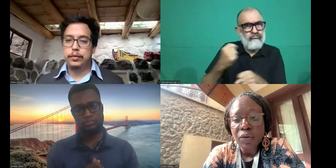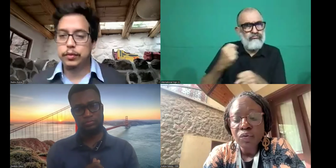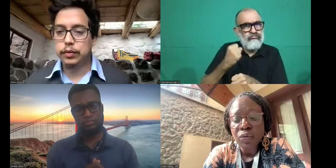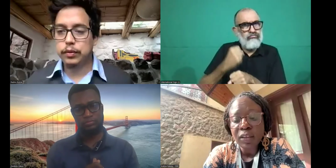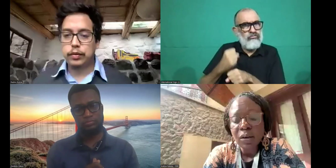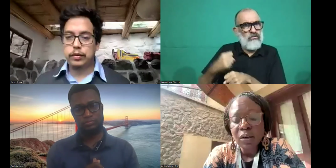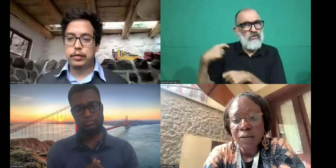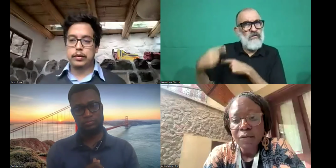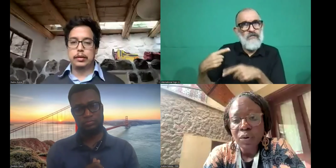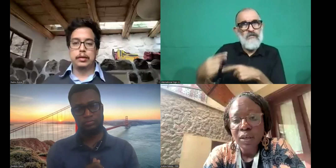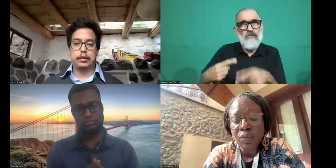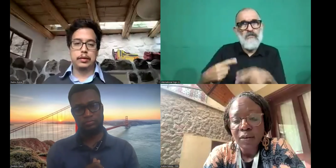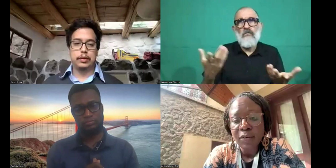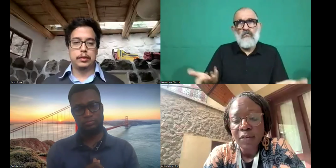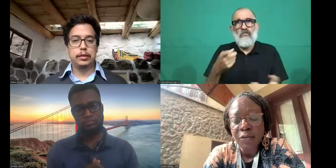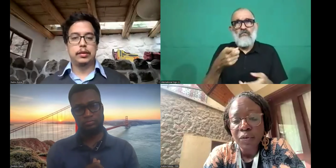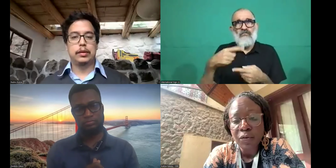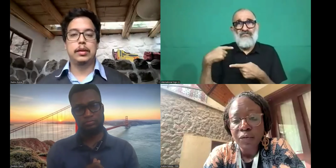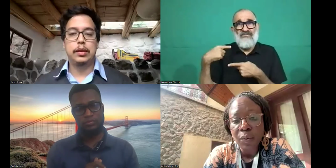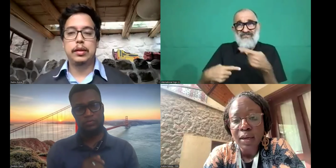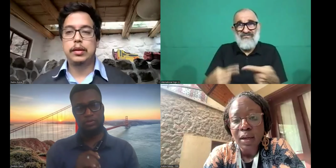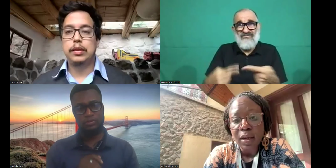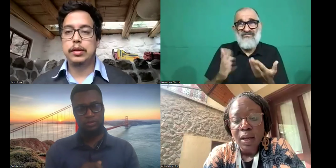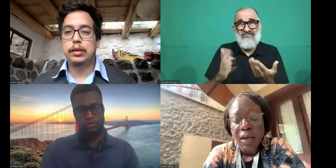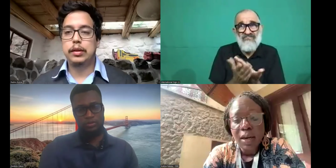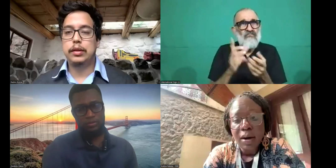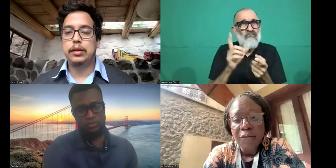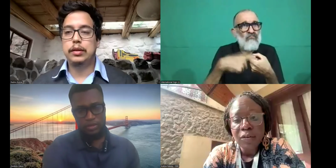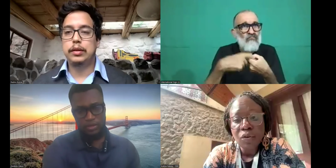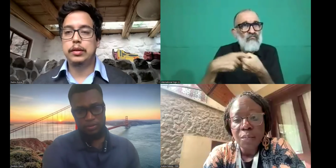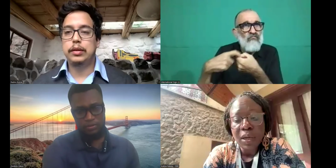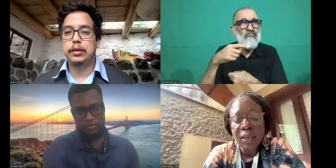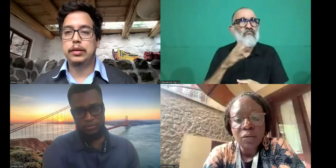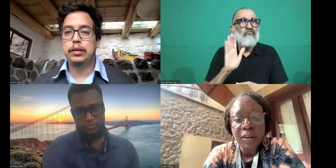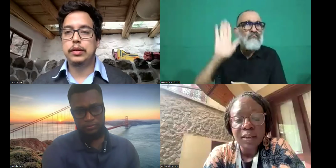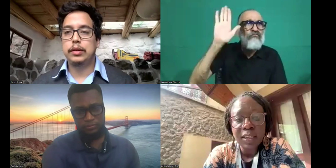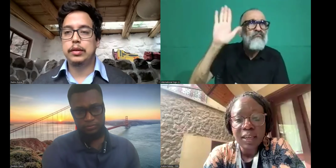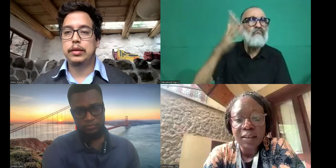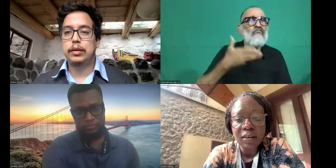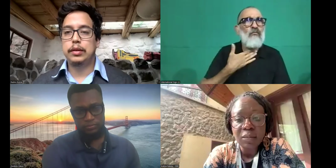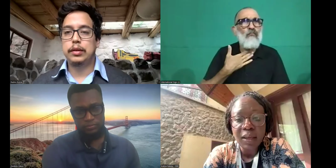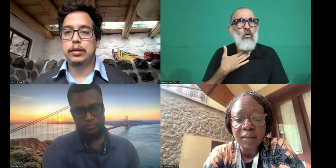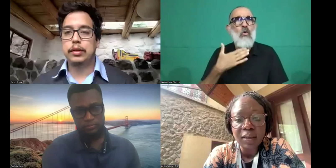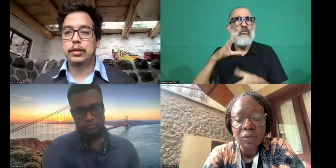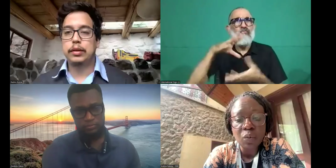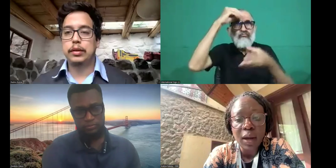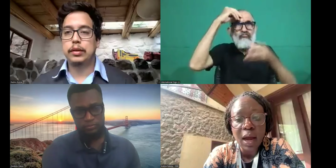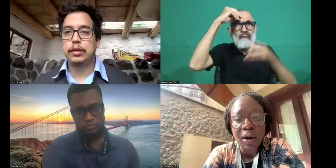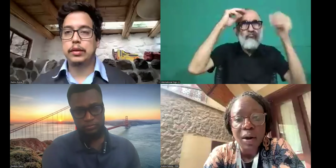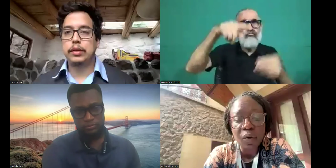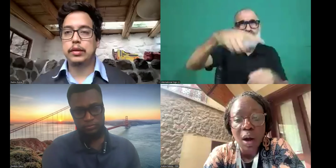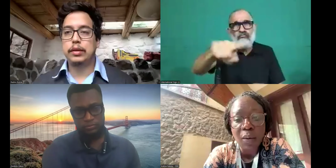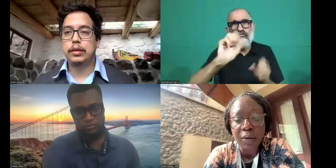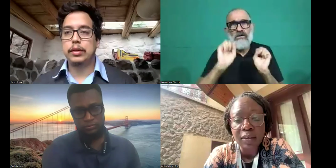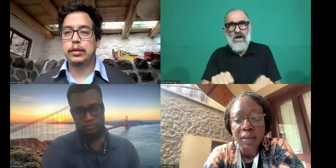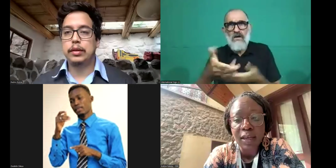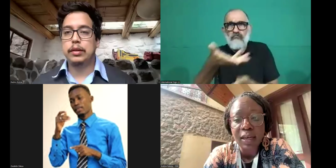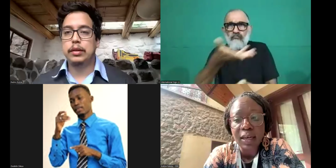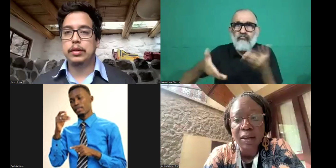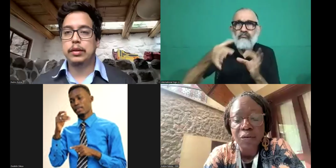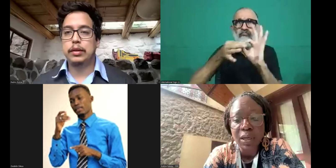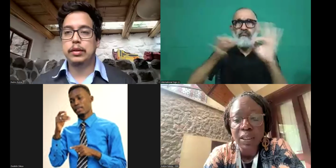of our new strategic plan for 2025 moving forward, DRF is committed to facilitating spaces where our